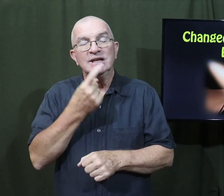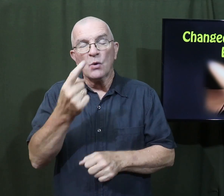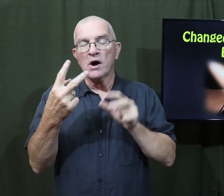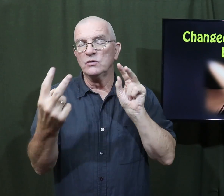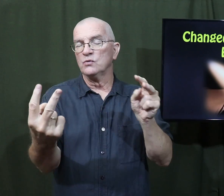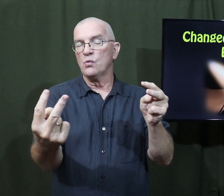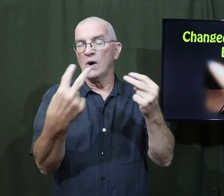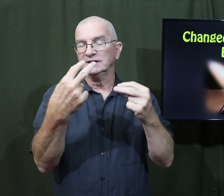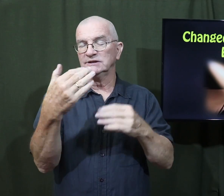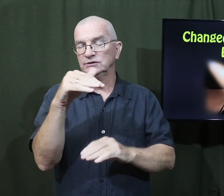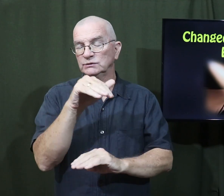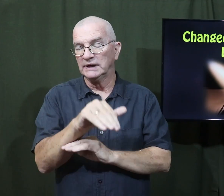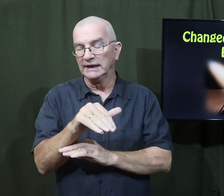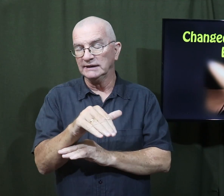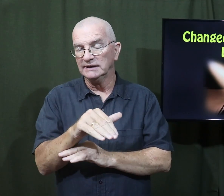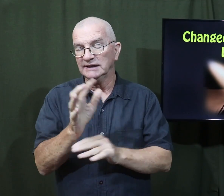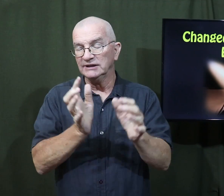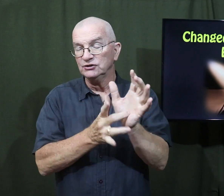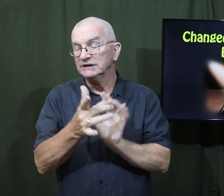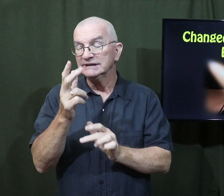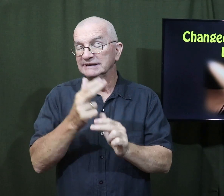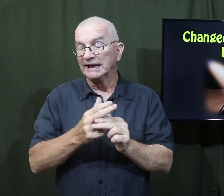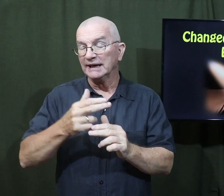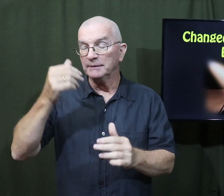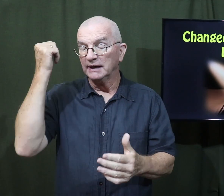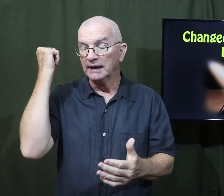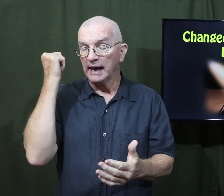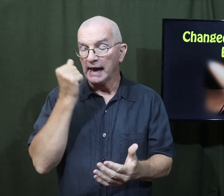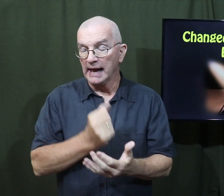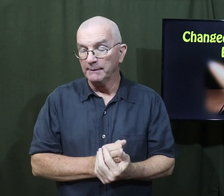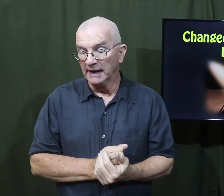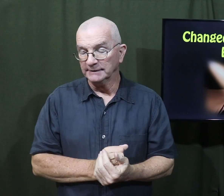Bless each one watching tonight. In Jesus' name, amen.